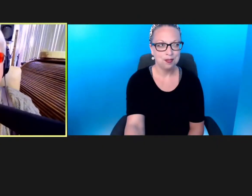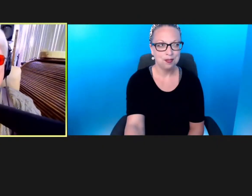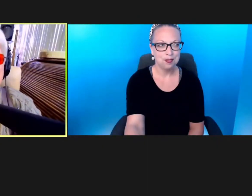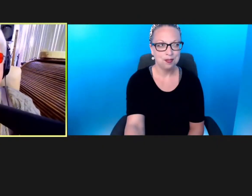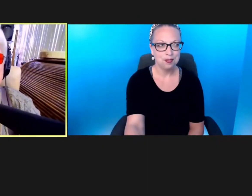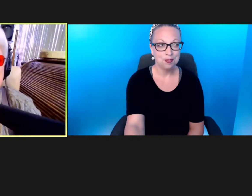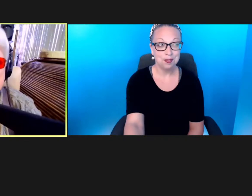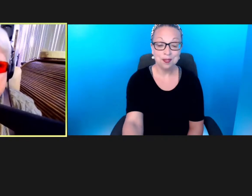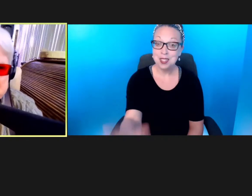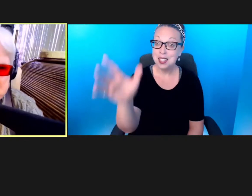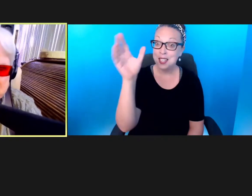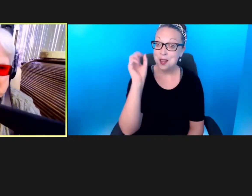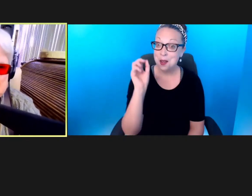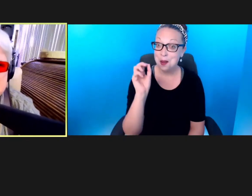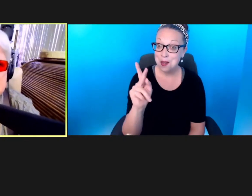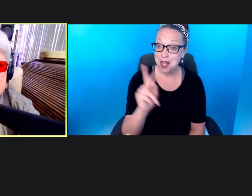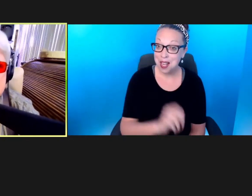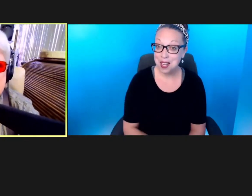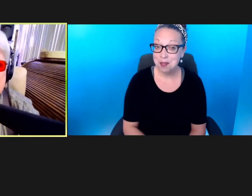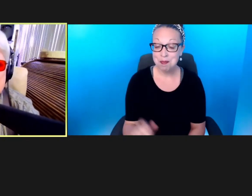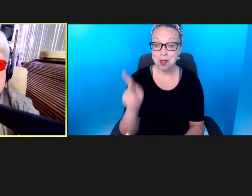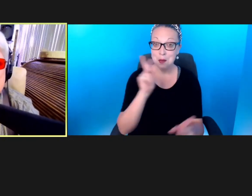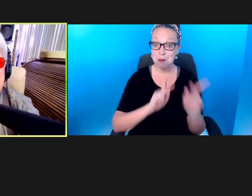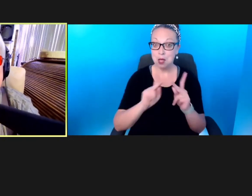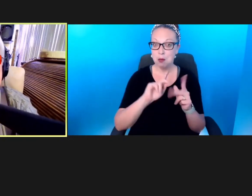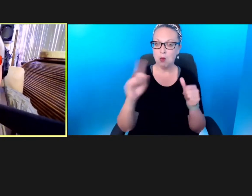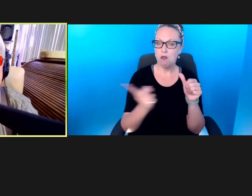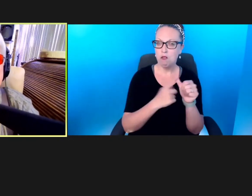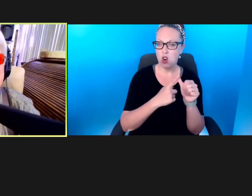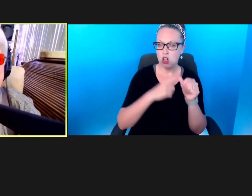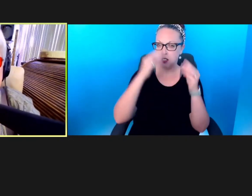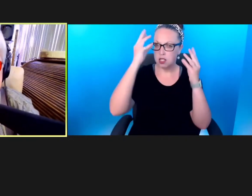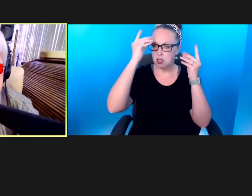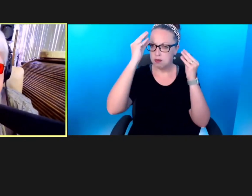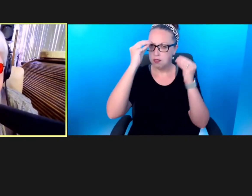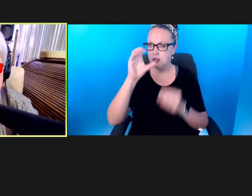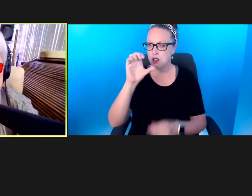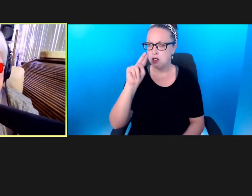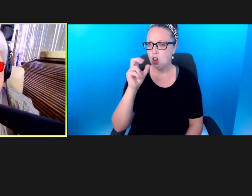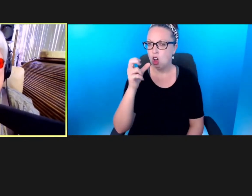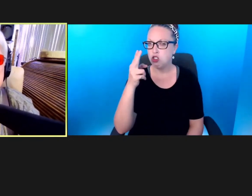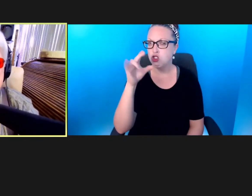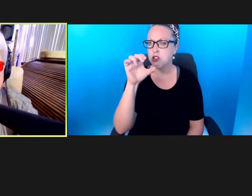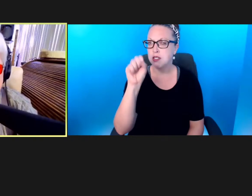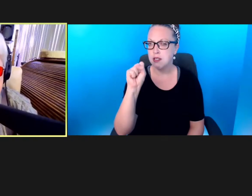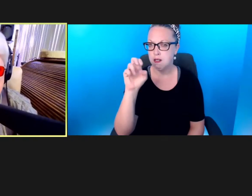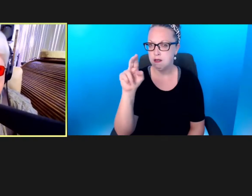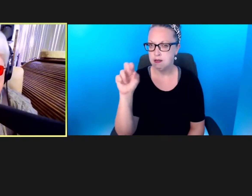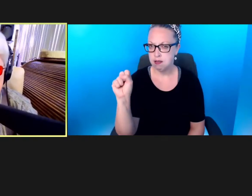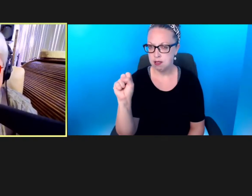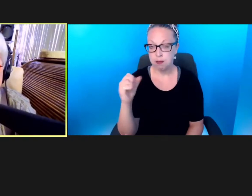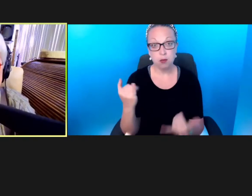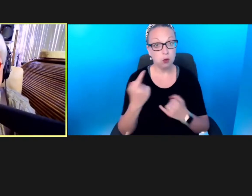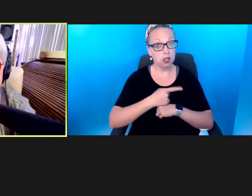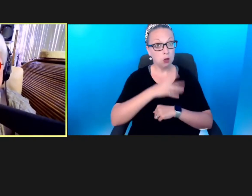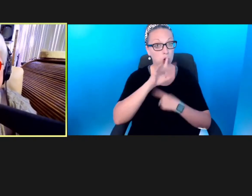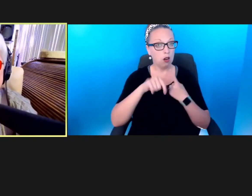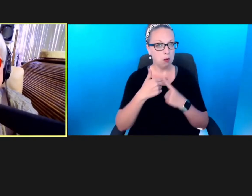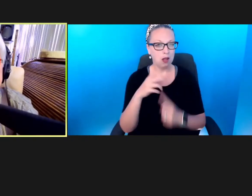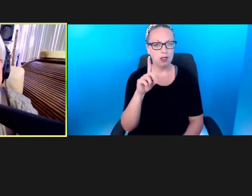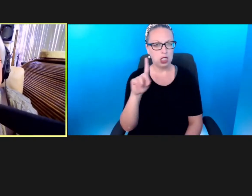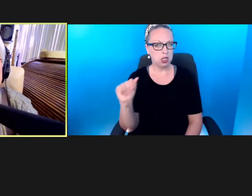Okay, People First Consciousness. Today the topic is disability,